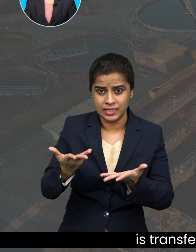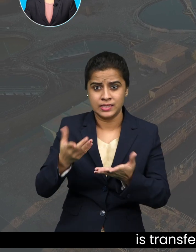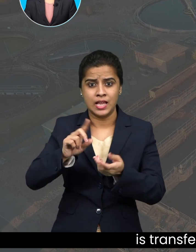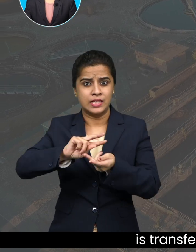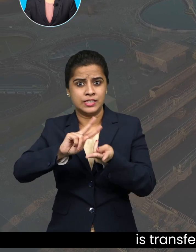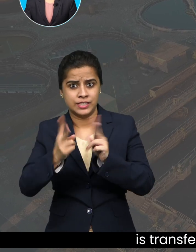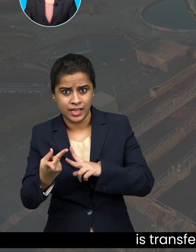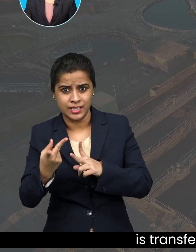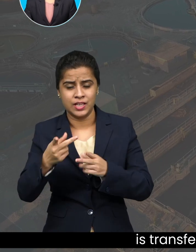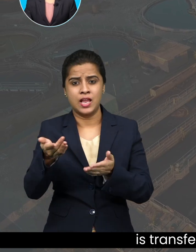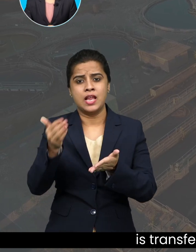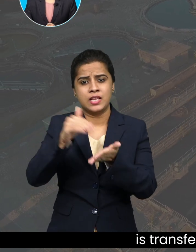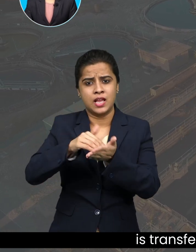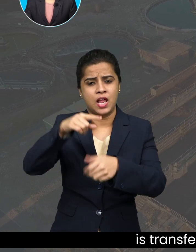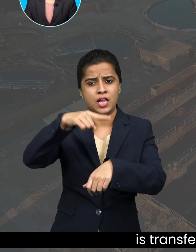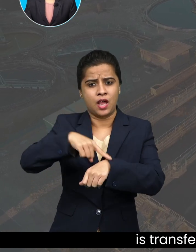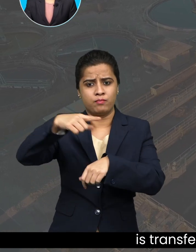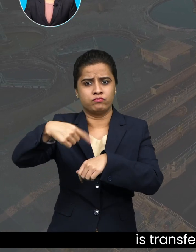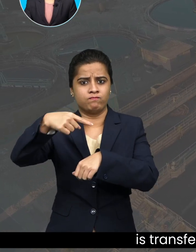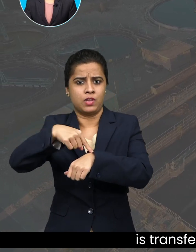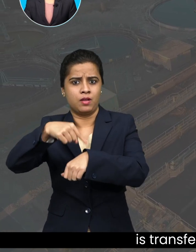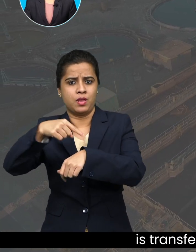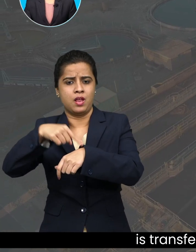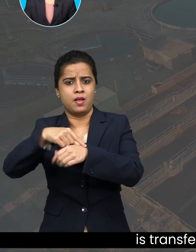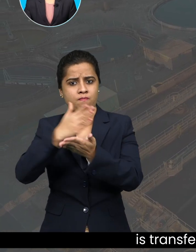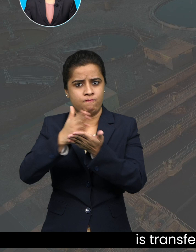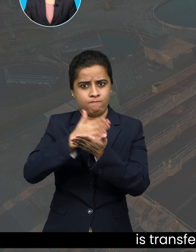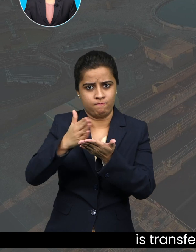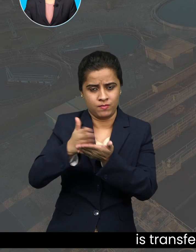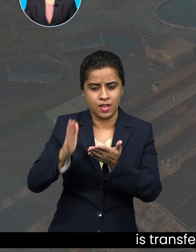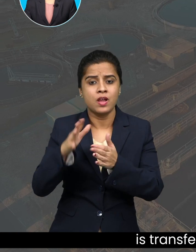periodically from the tank